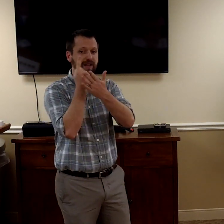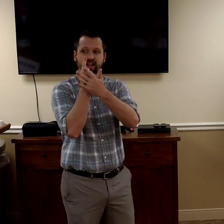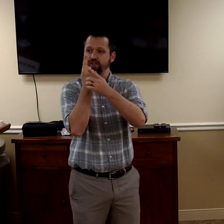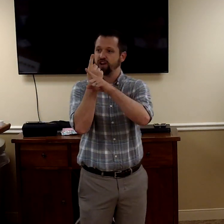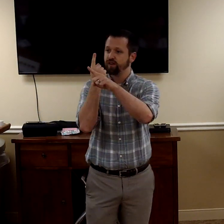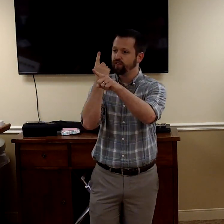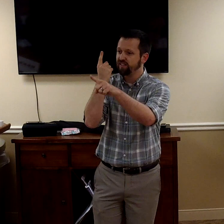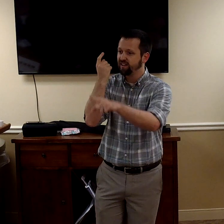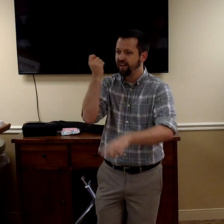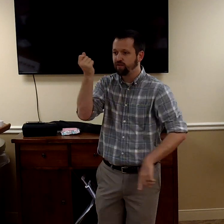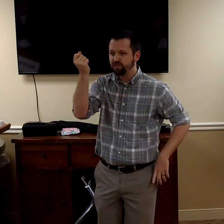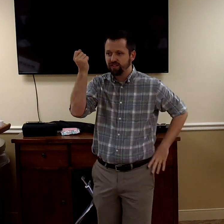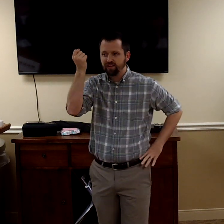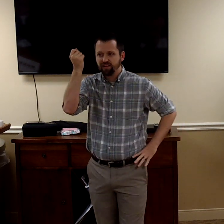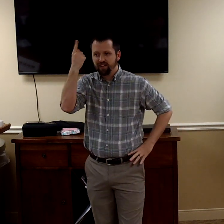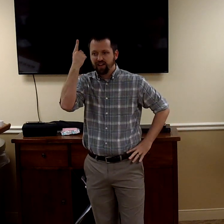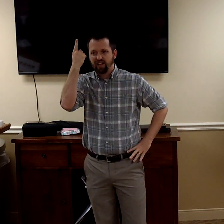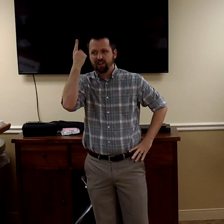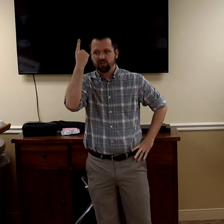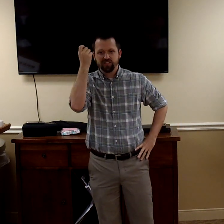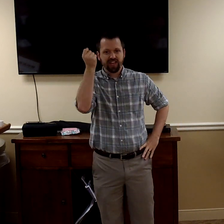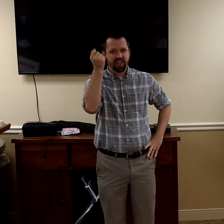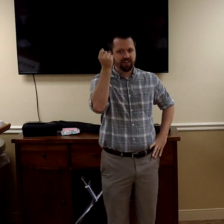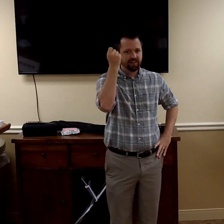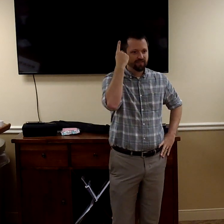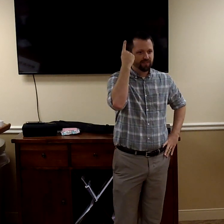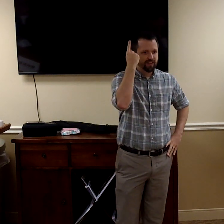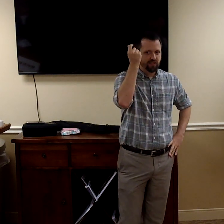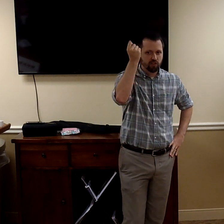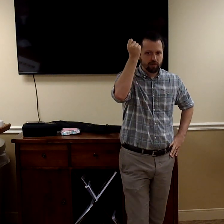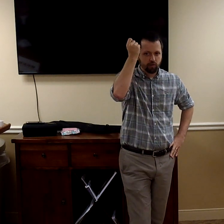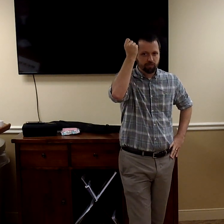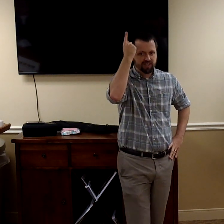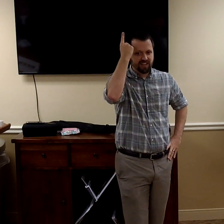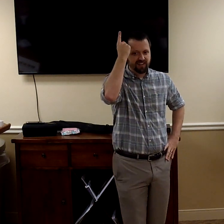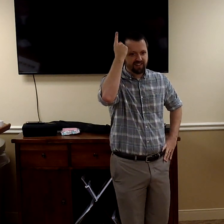of your hand facing out. Understand. Like the light bulb. Ding.